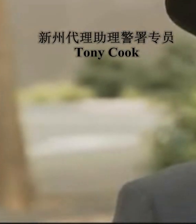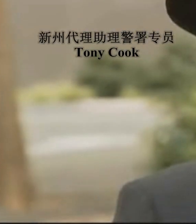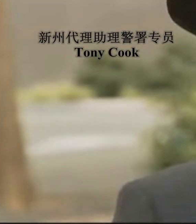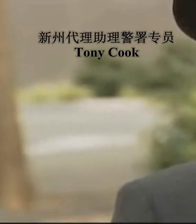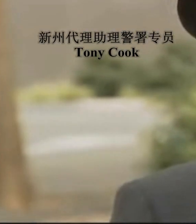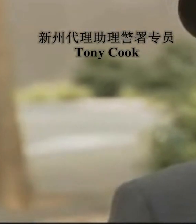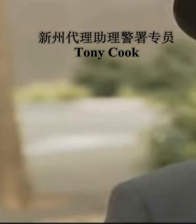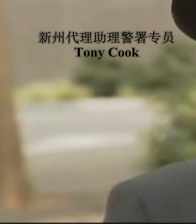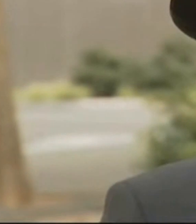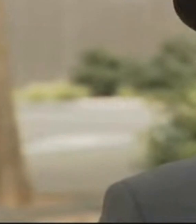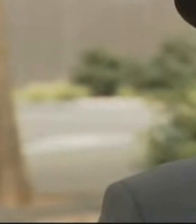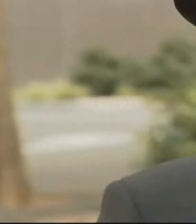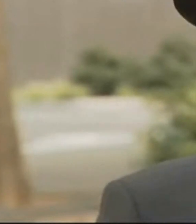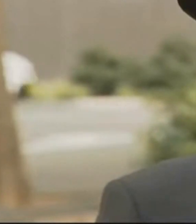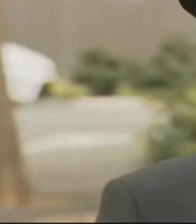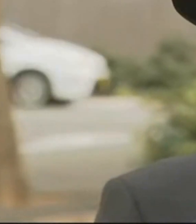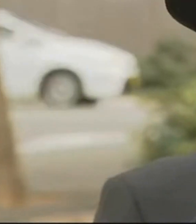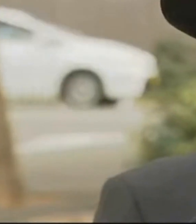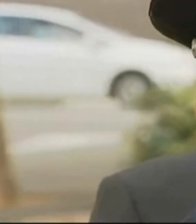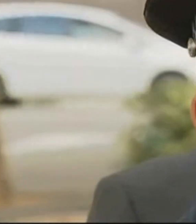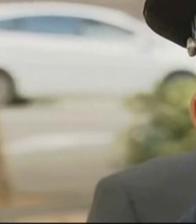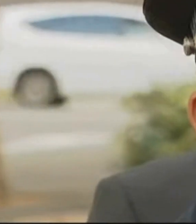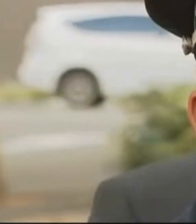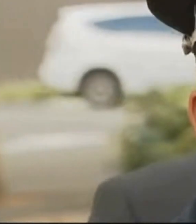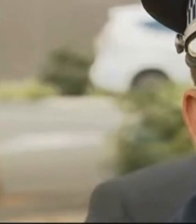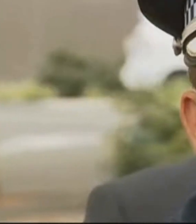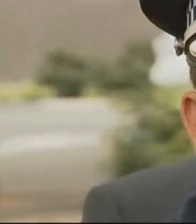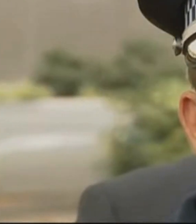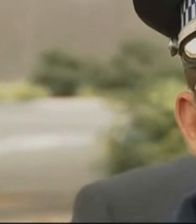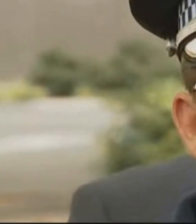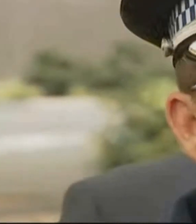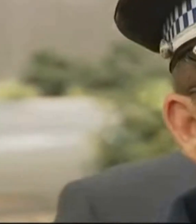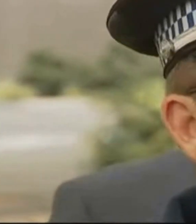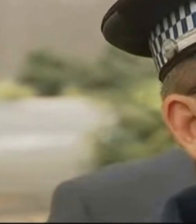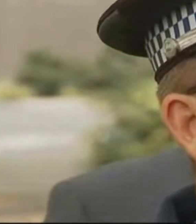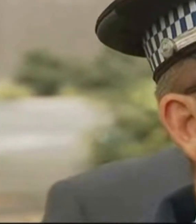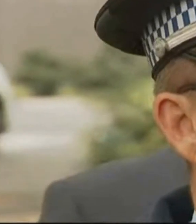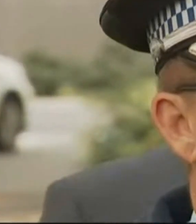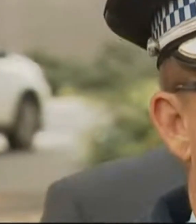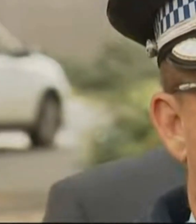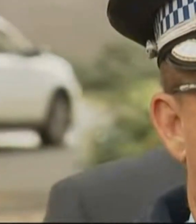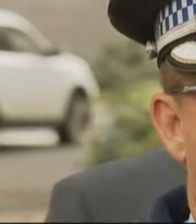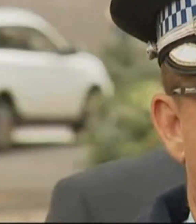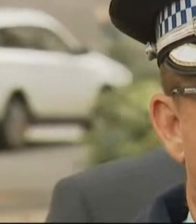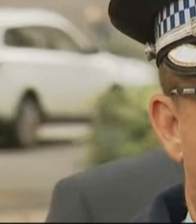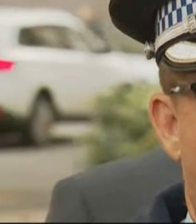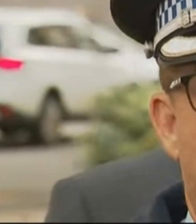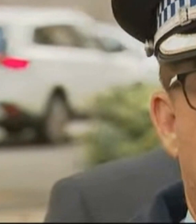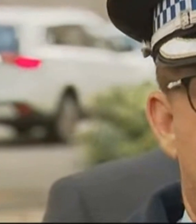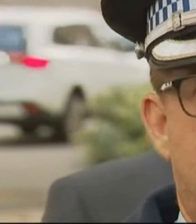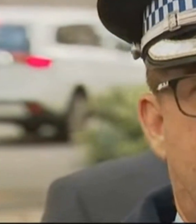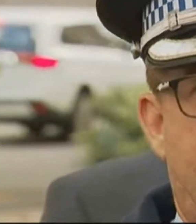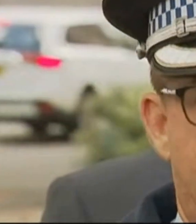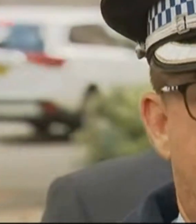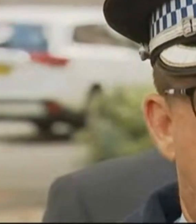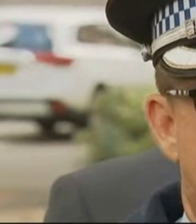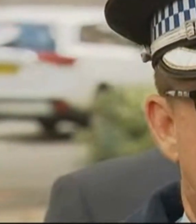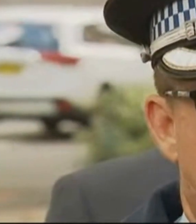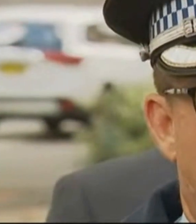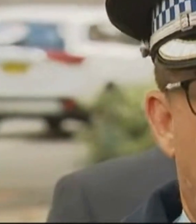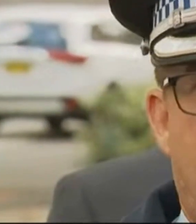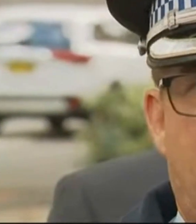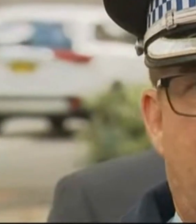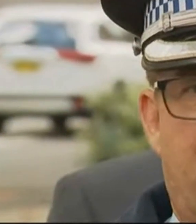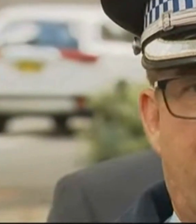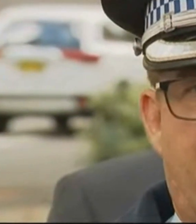really difficult circumstance, but you will see from the actions that we have taken swiftly in relation to the breaches down in Jindabyne, we will